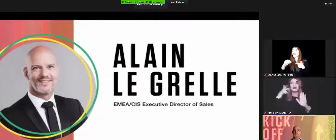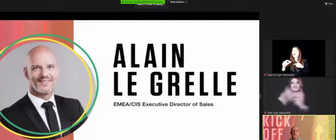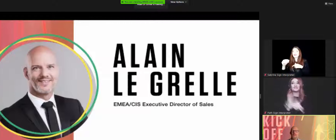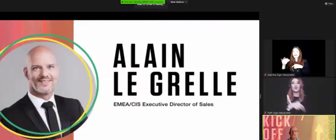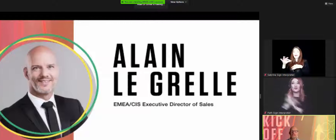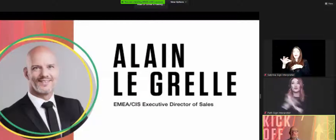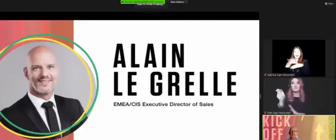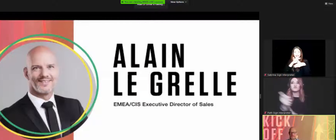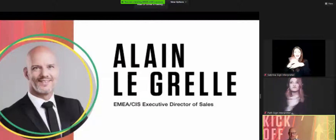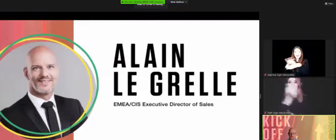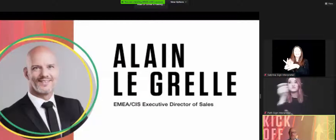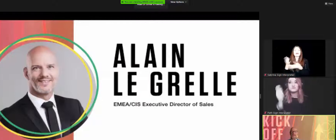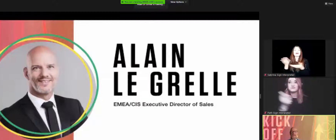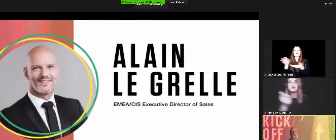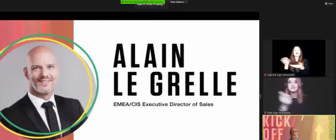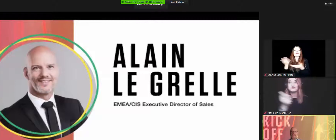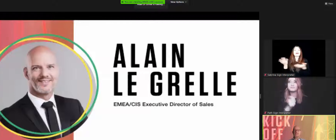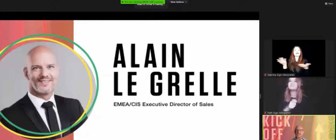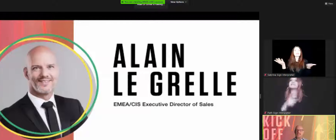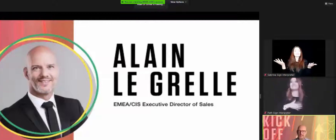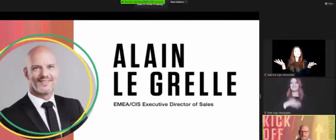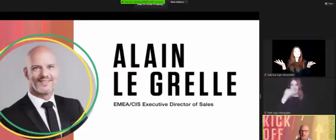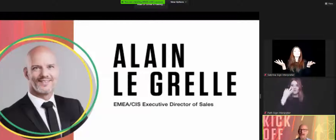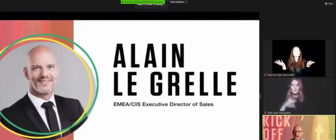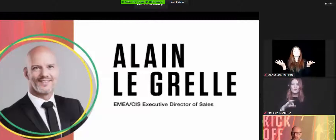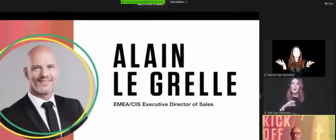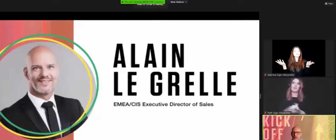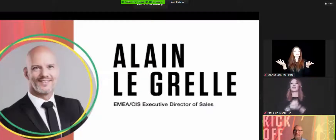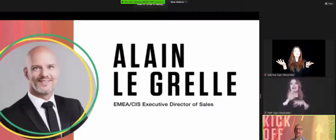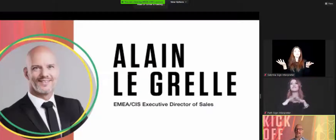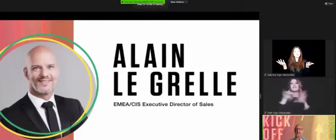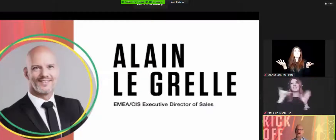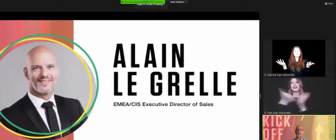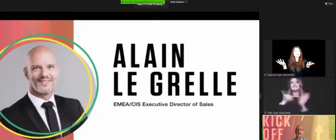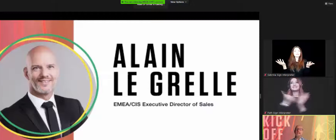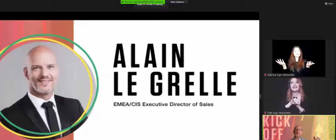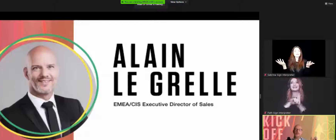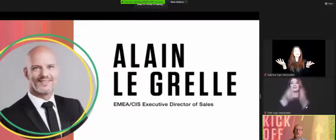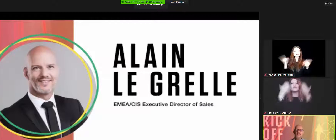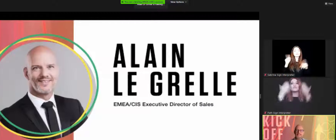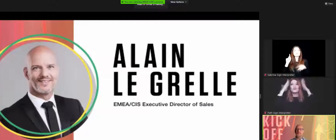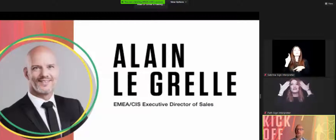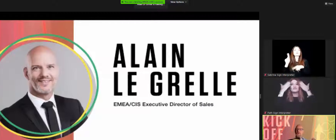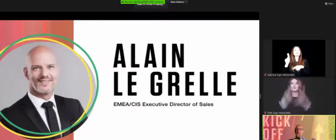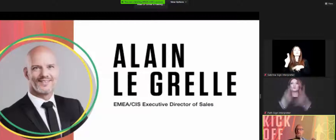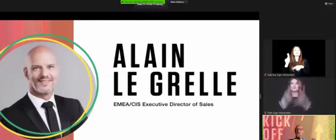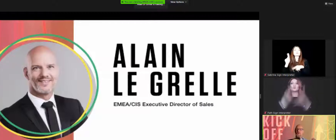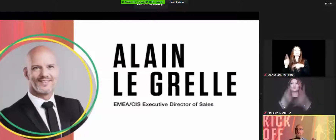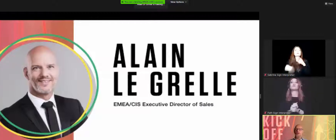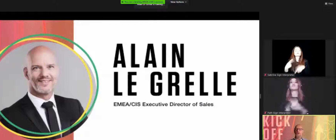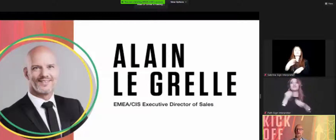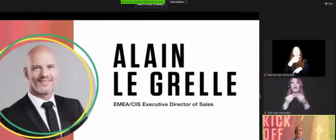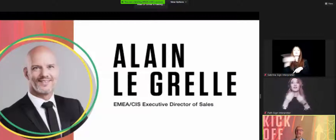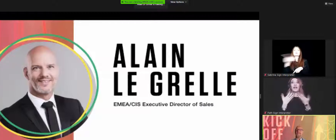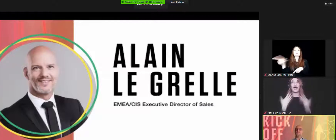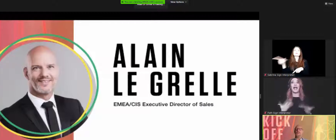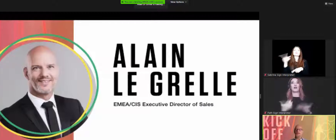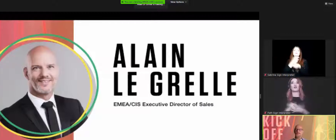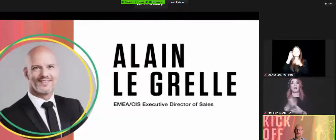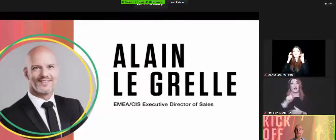to be focused. So I'm just asking you, are you ready now? Are you ready to learn and